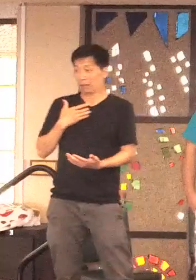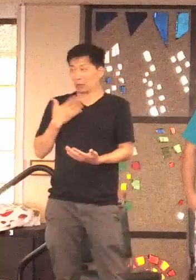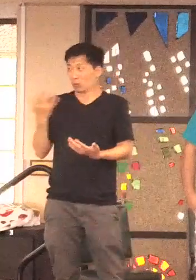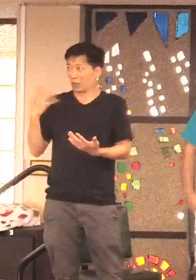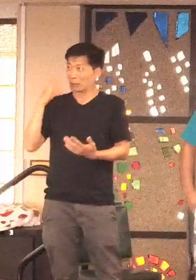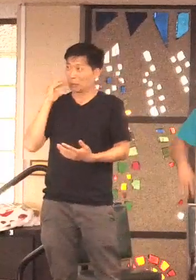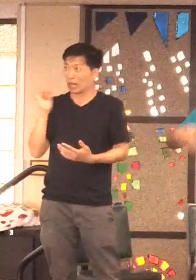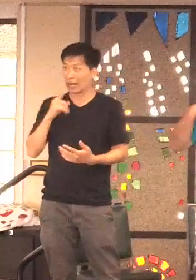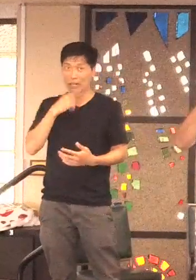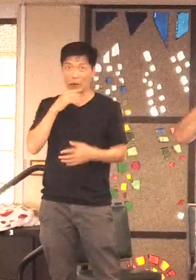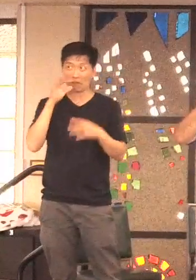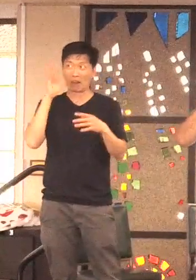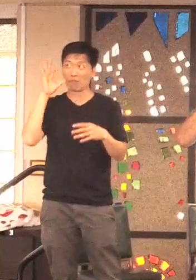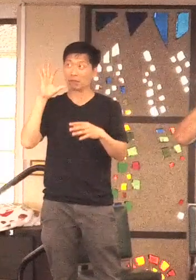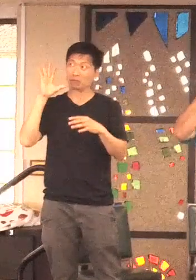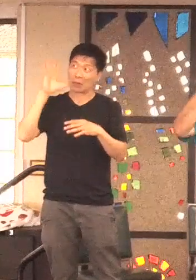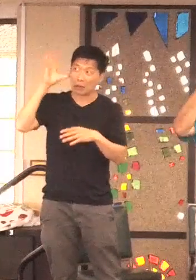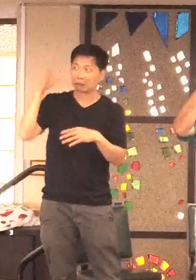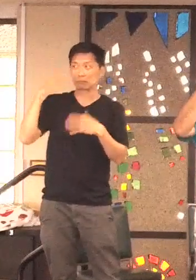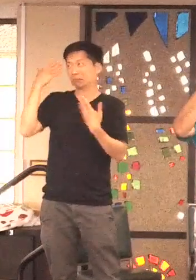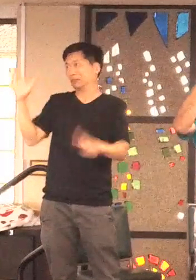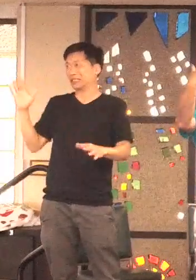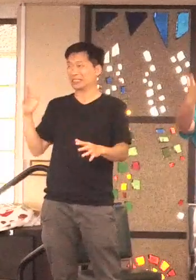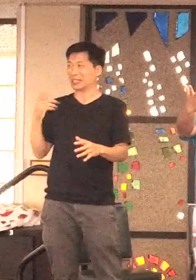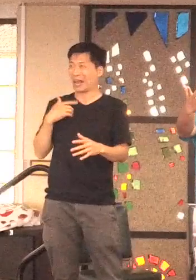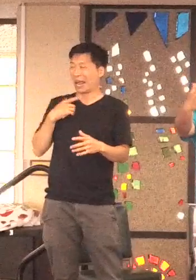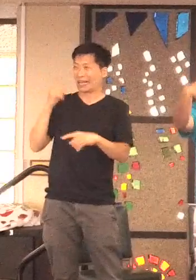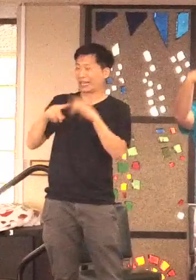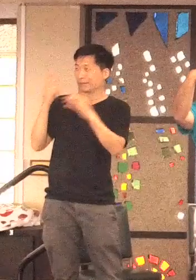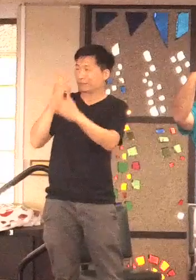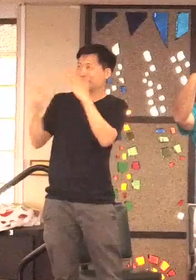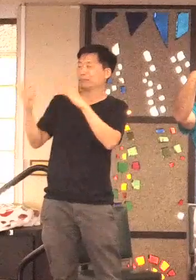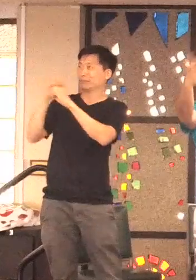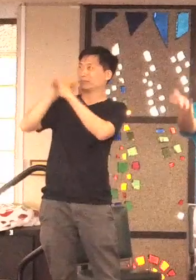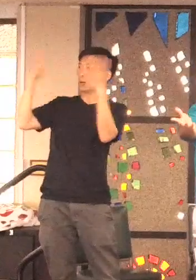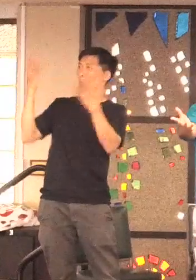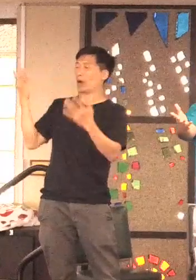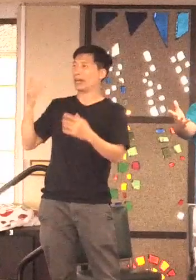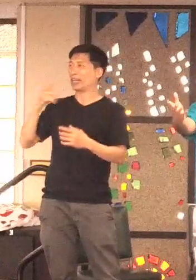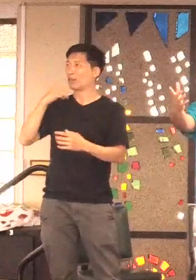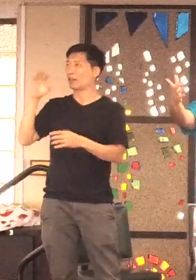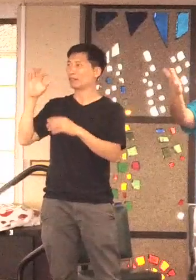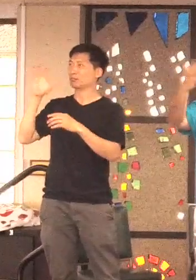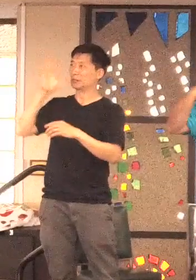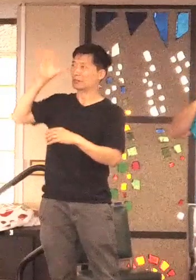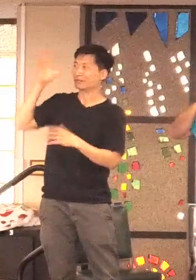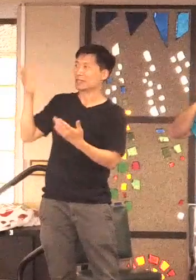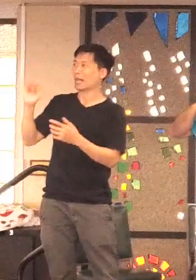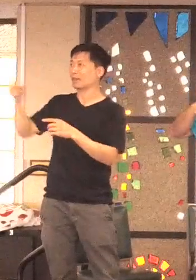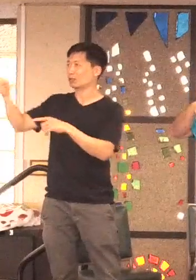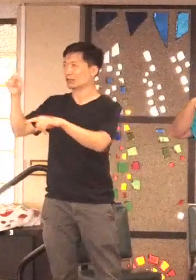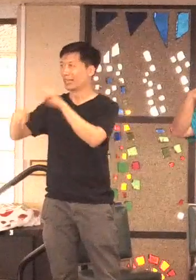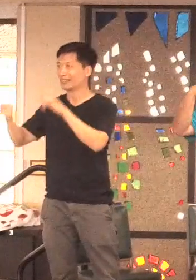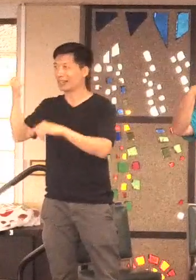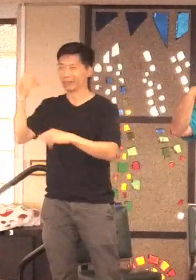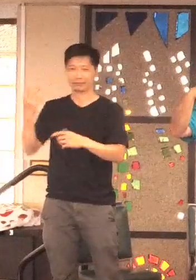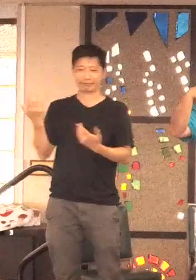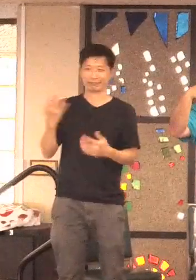so it's sort of like I cannot kind of envision what a hearing parents would be like, and it's like they can't interpret